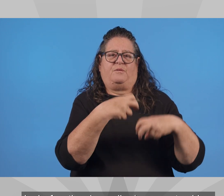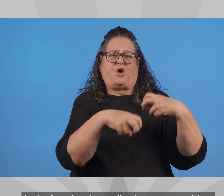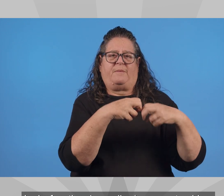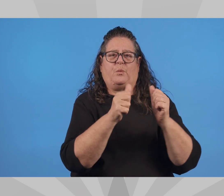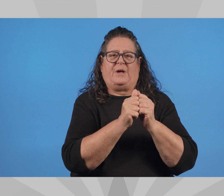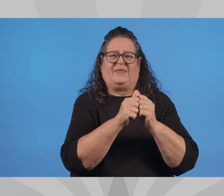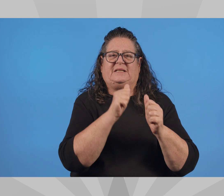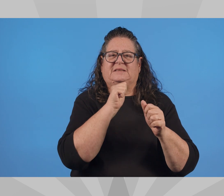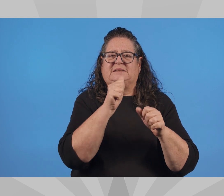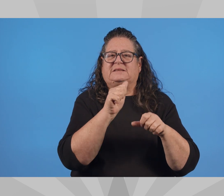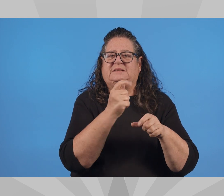conservatorships.